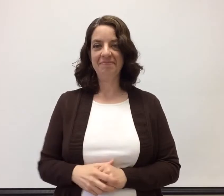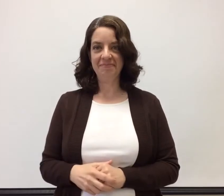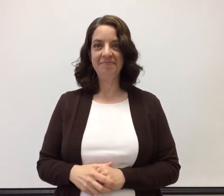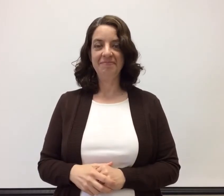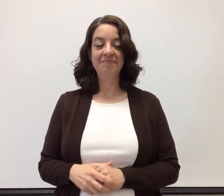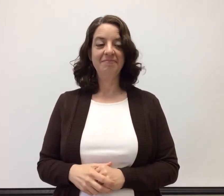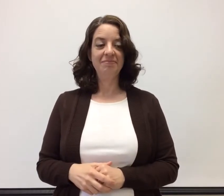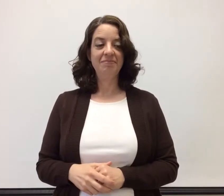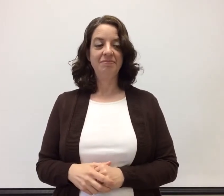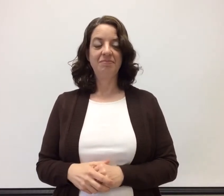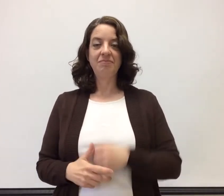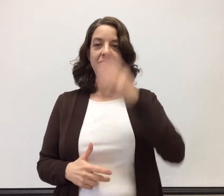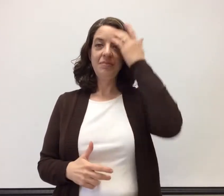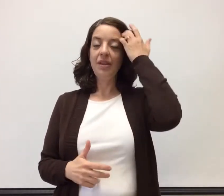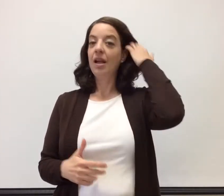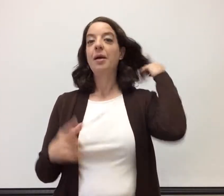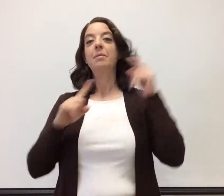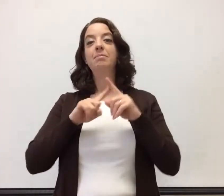Here's the sign flower.